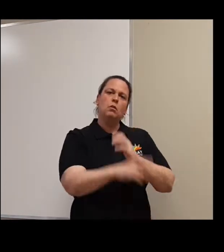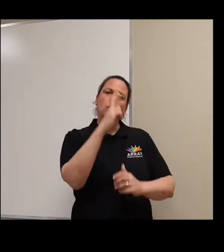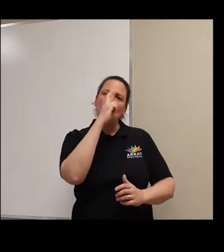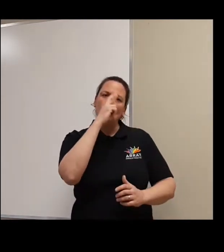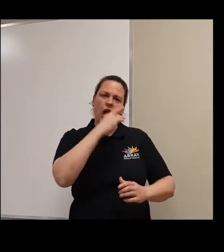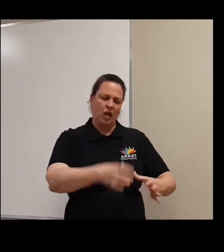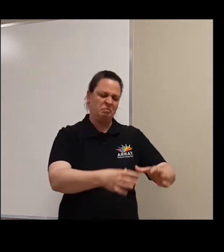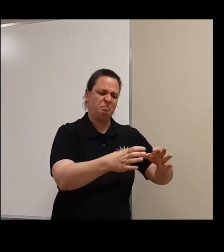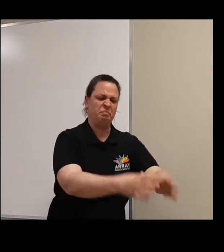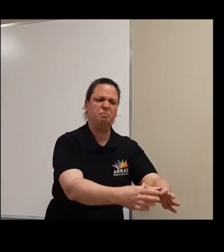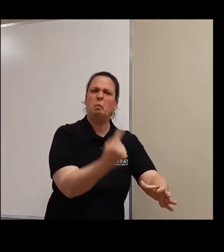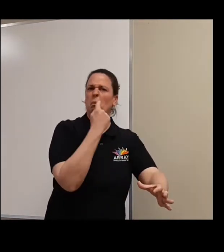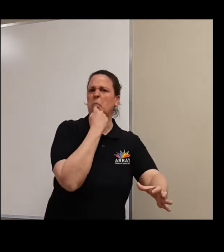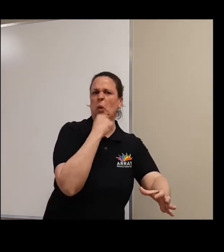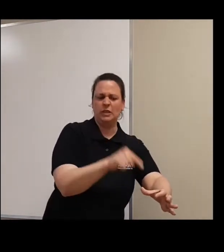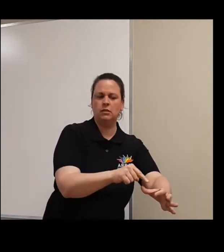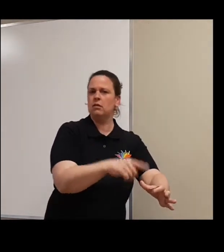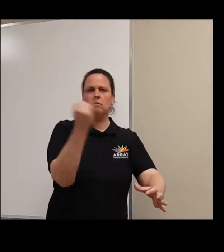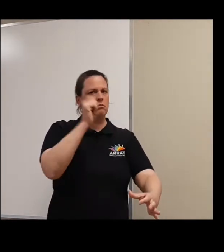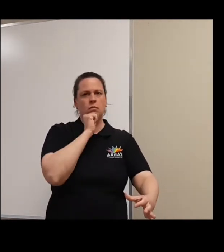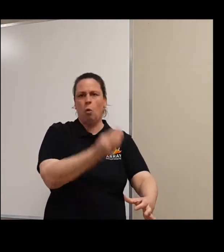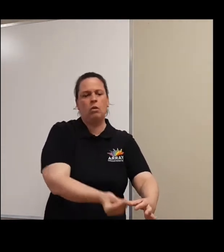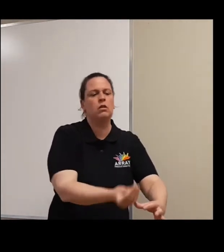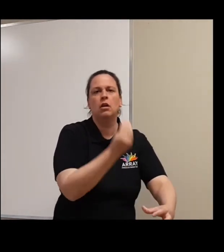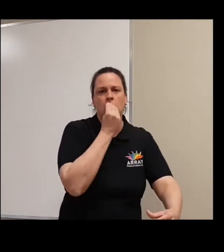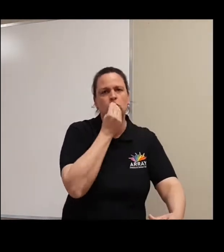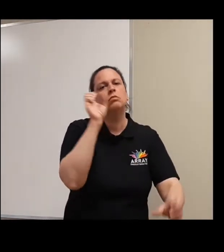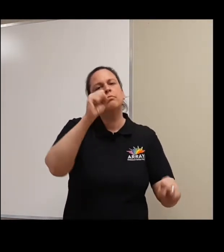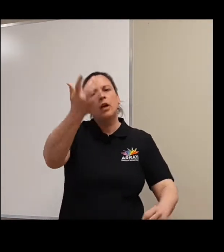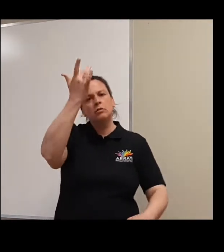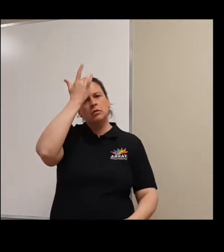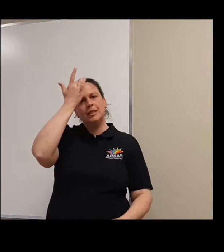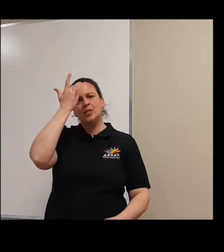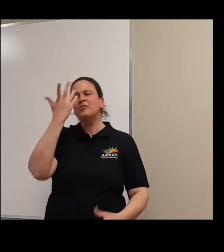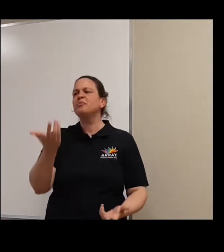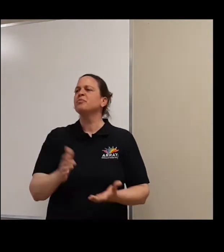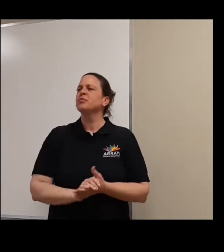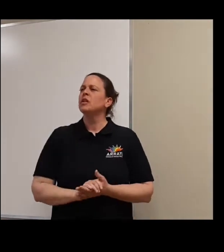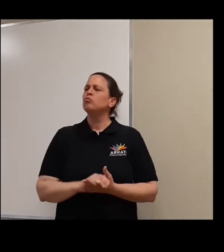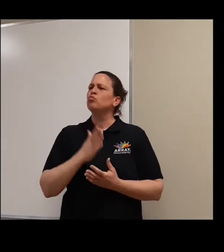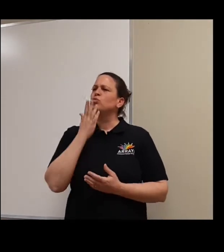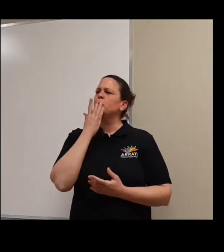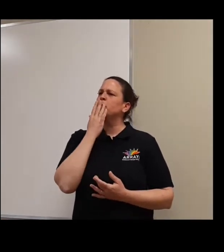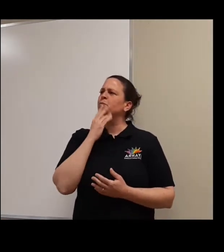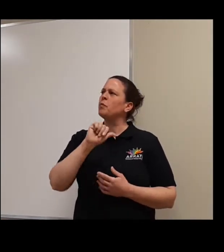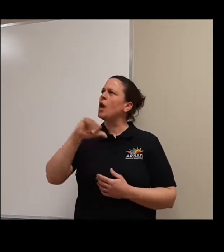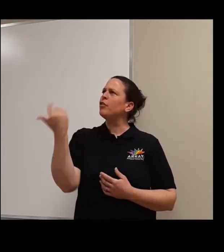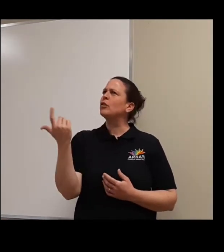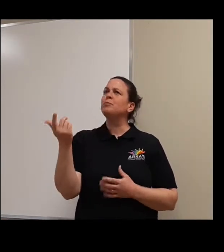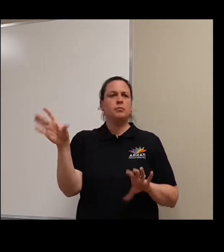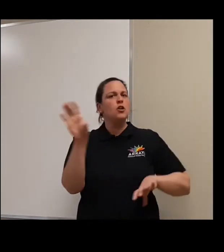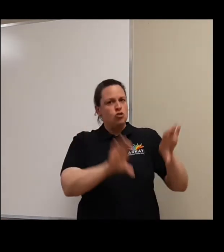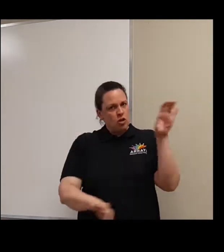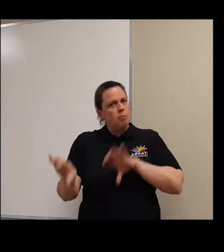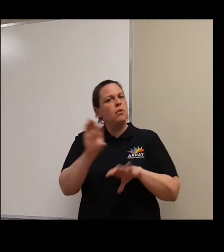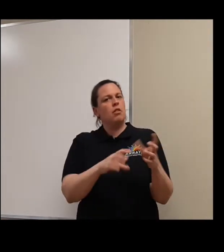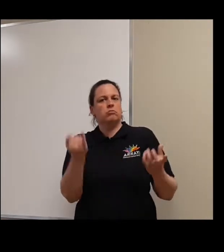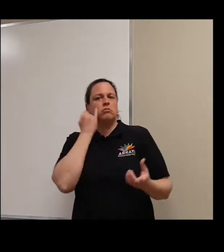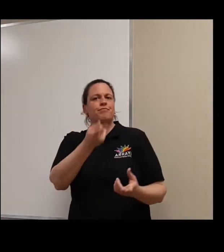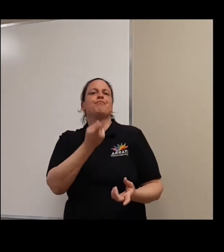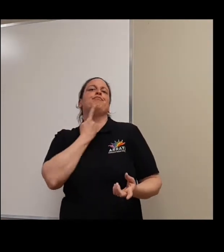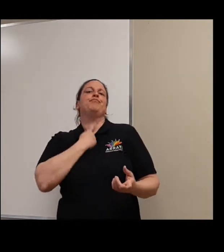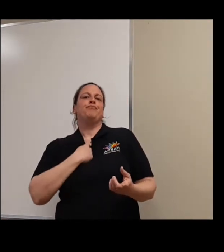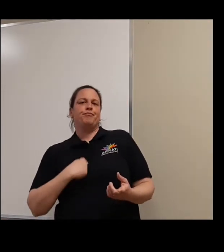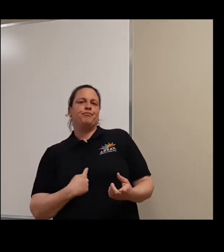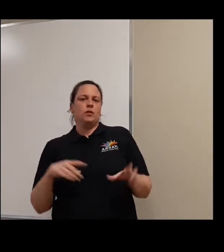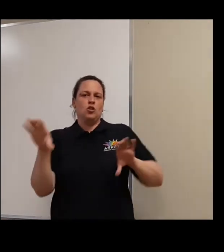it in a container, but you would never eat it. It would make you very, very sick. Other chemicals, if they have the skull